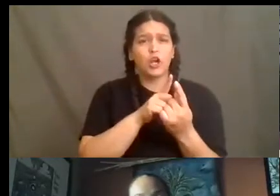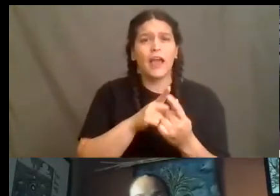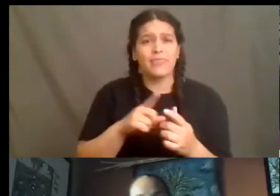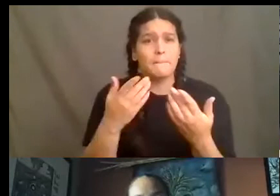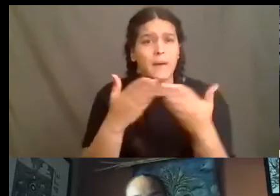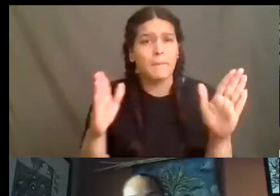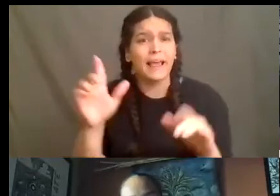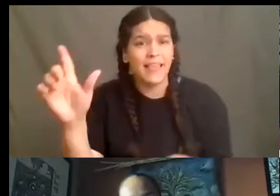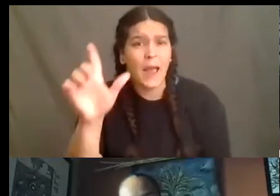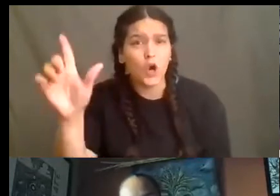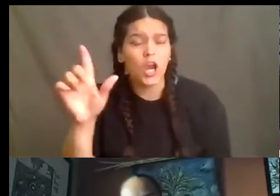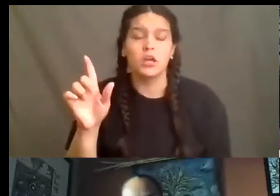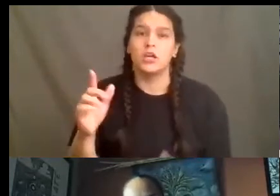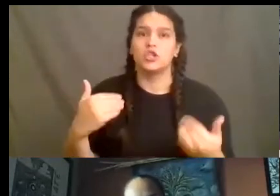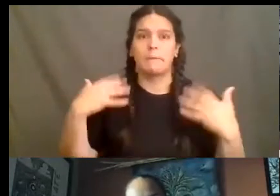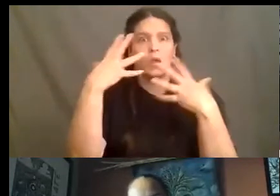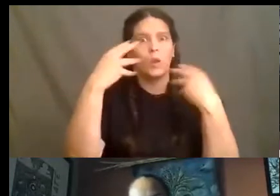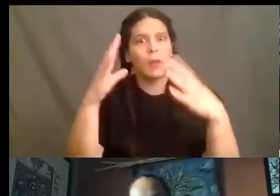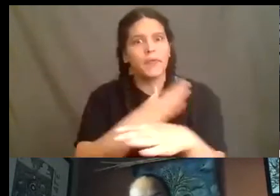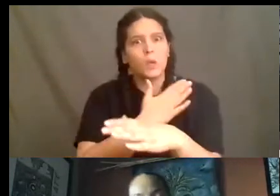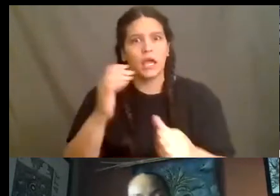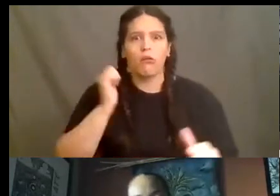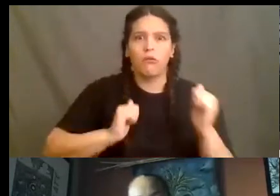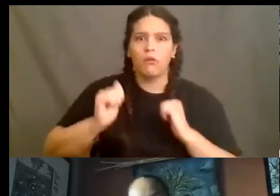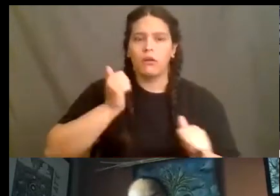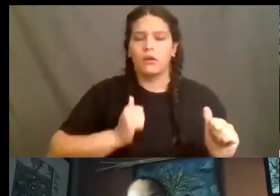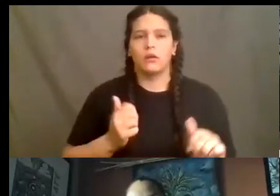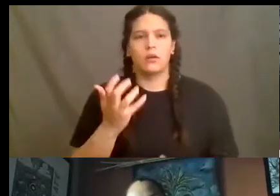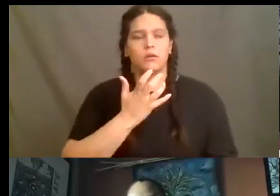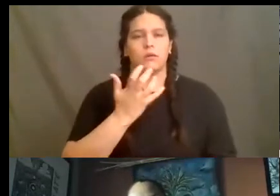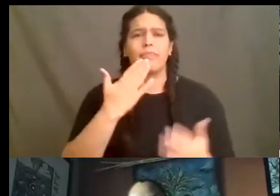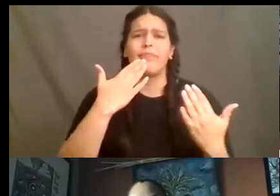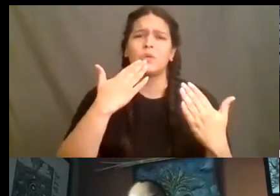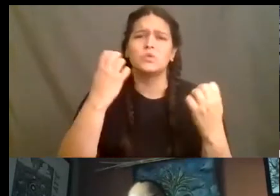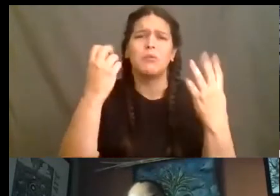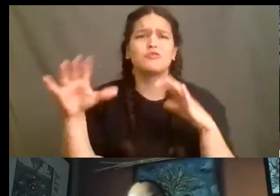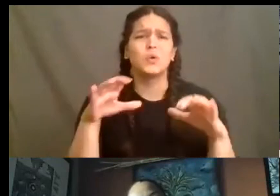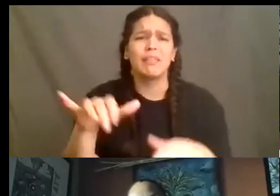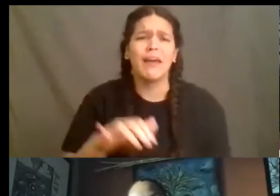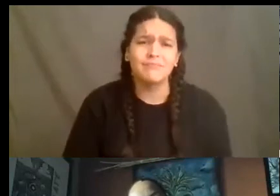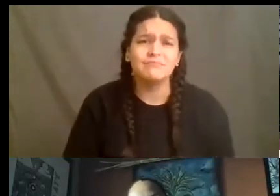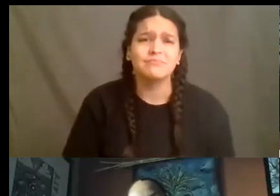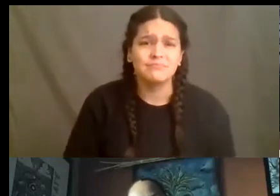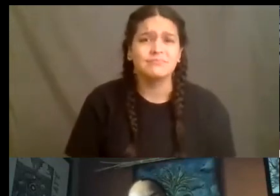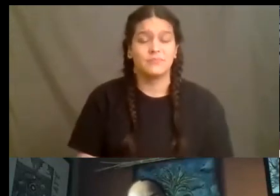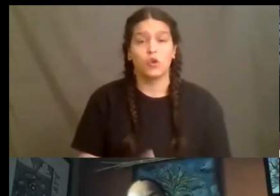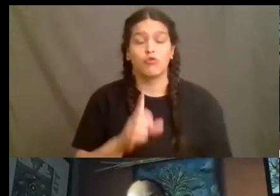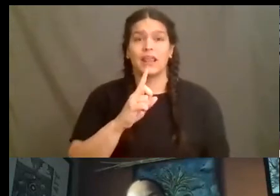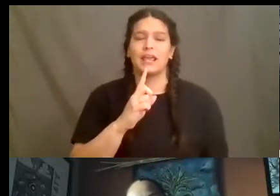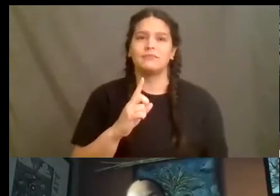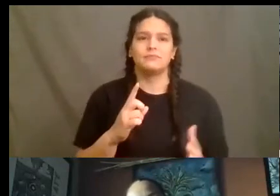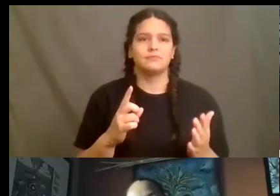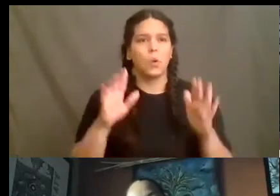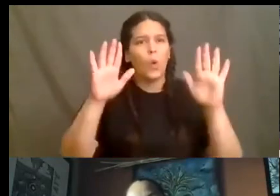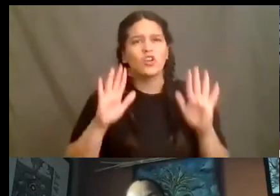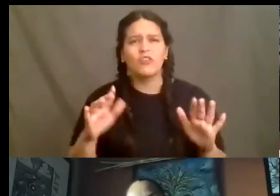lullabies with her beautiful music. And so thank you for doing this. And what a treat for us. Thank you so much.